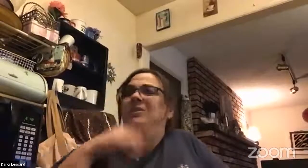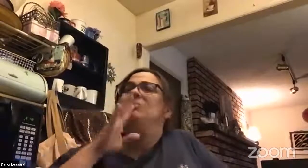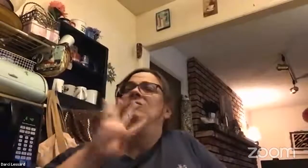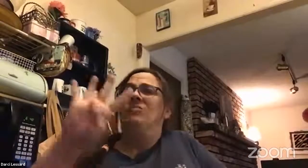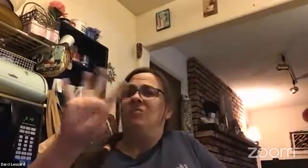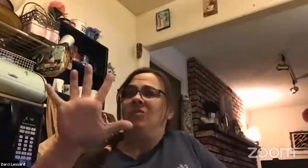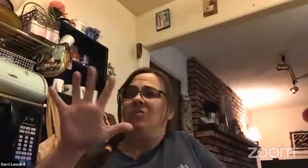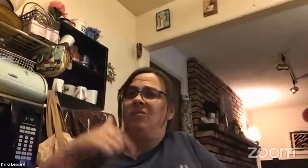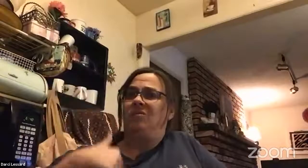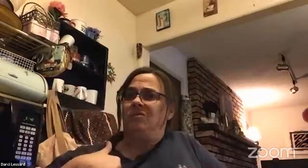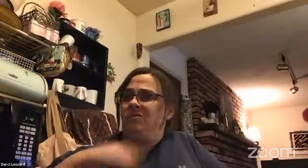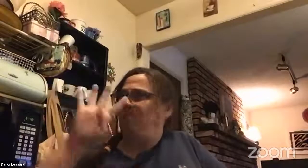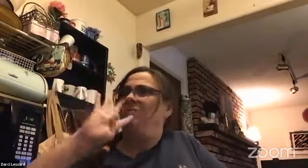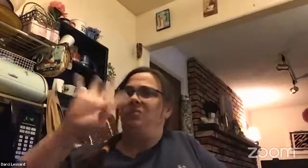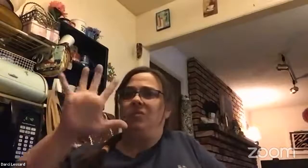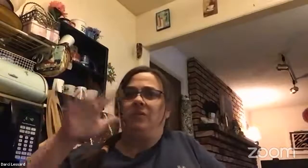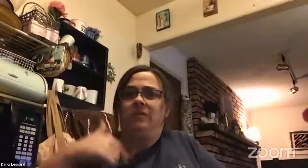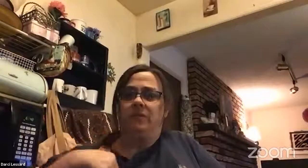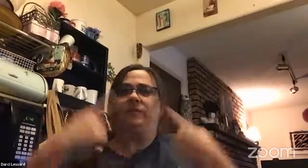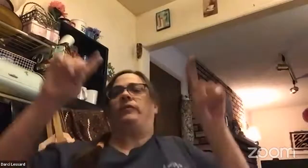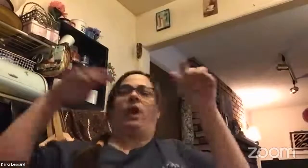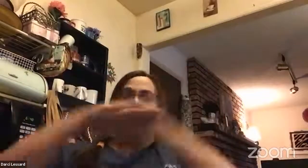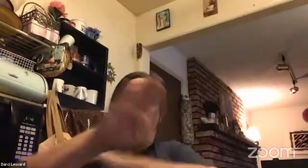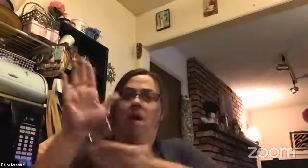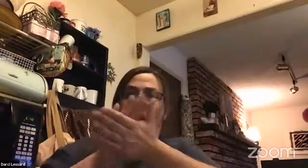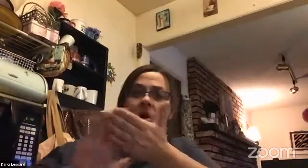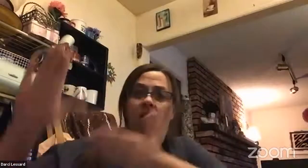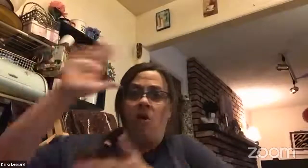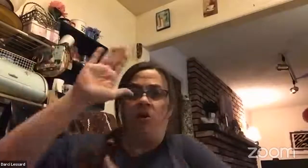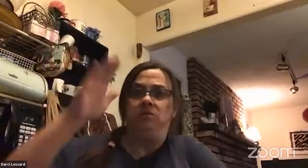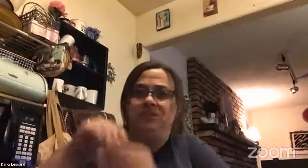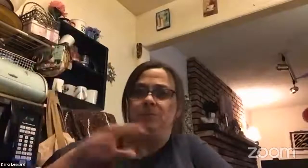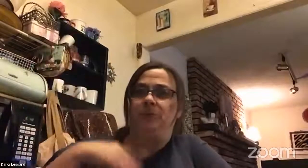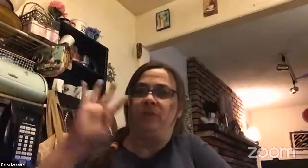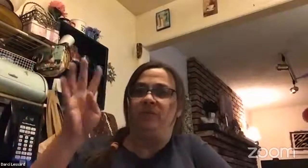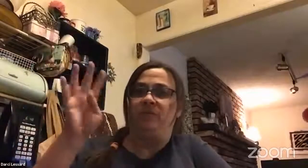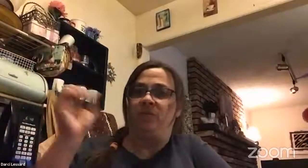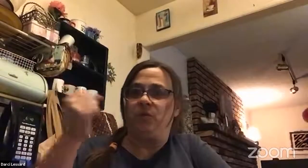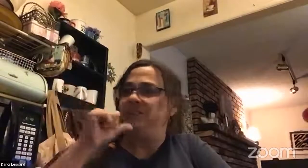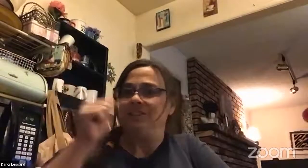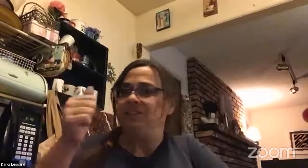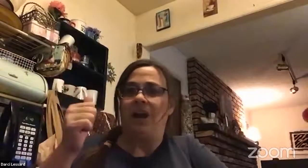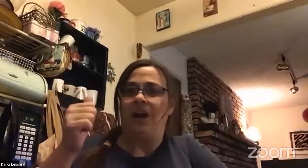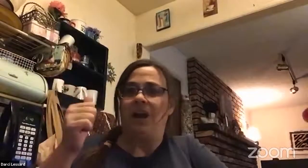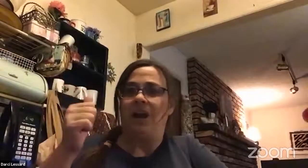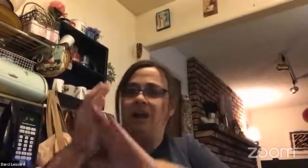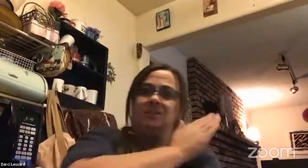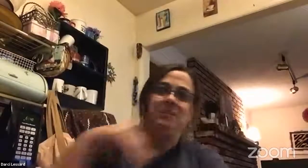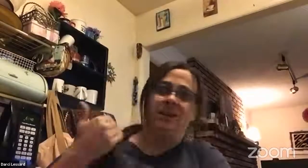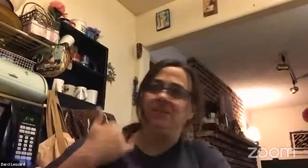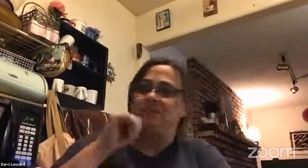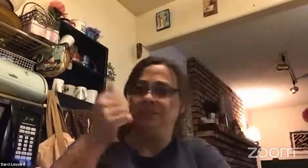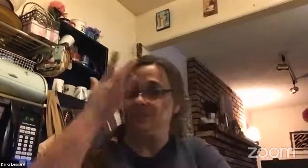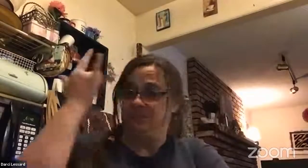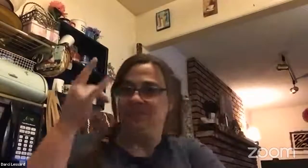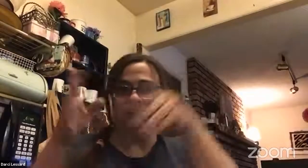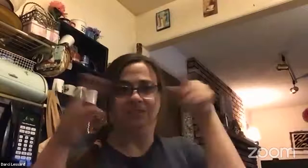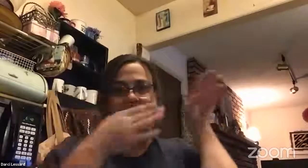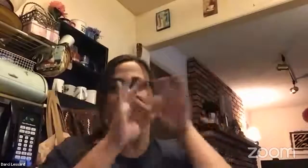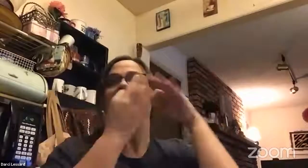age, because I'm 45 right now. I'm in college. I'm in a graduate program. I'm not a